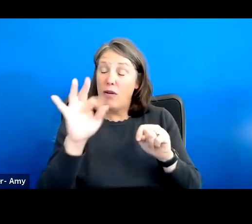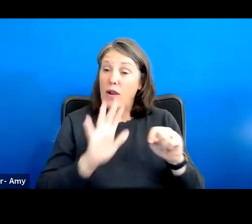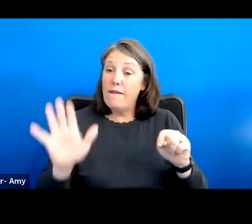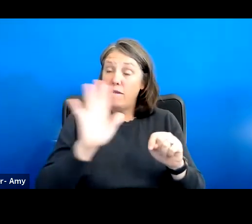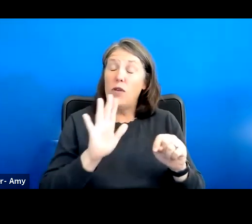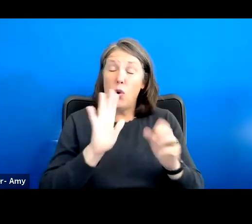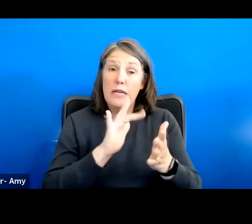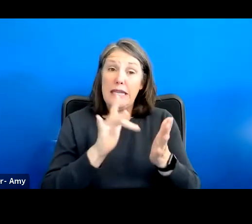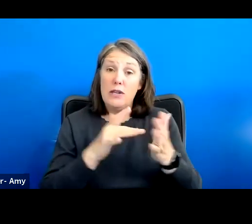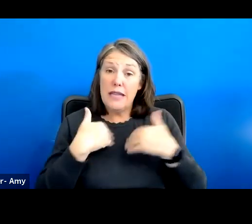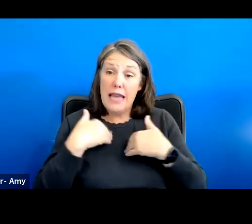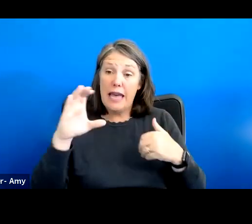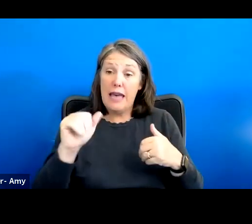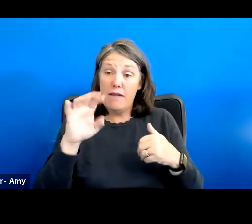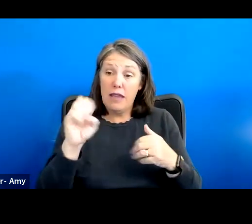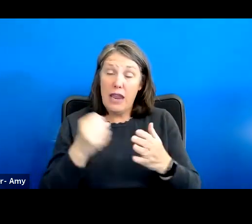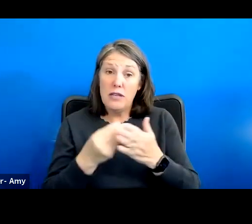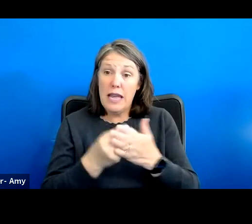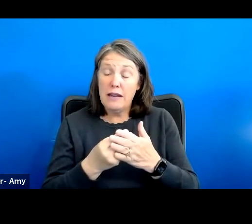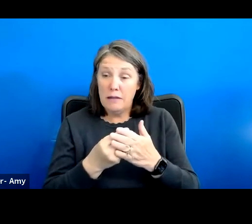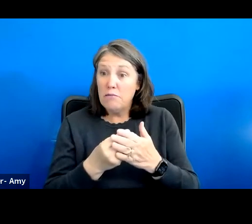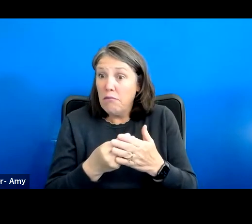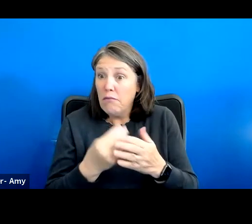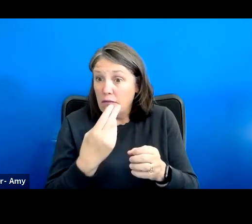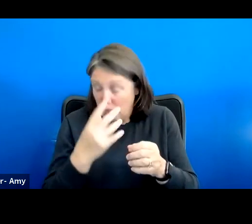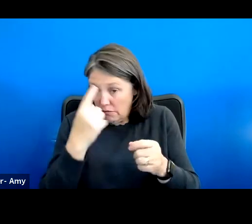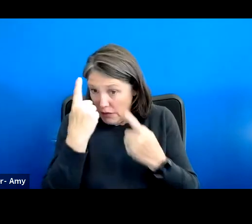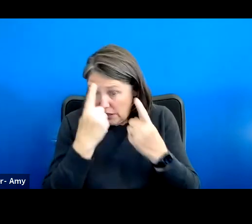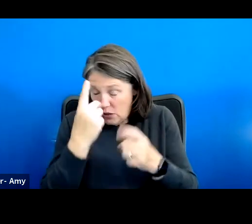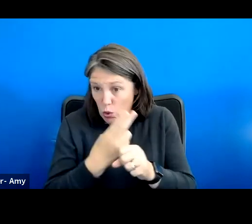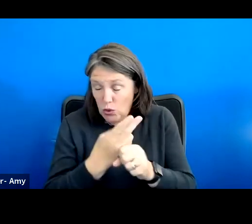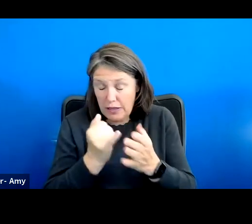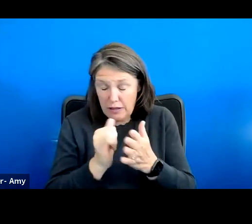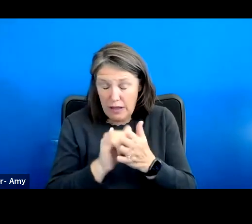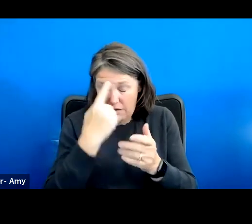CARES Act funds available, please do consider using those for transitions.